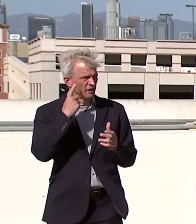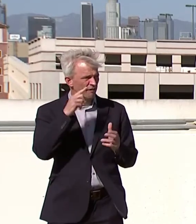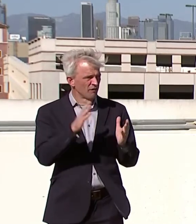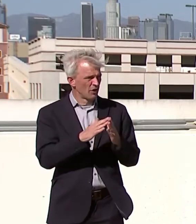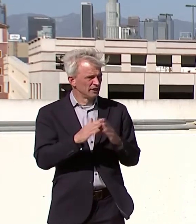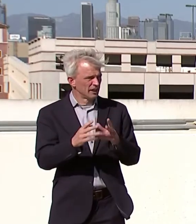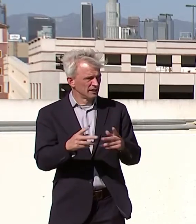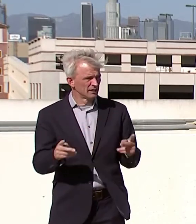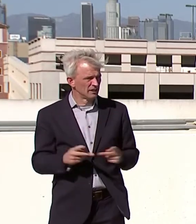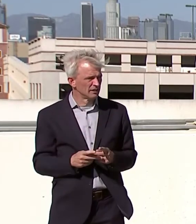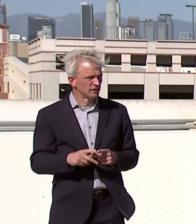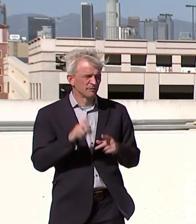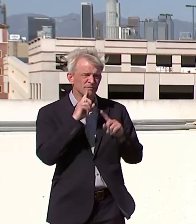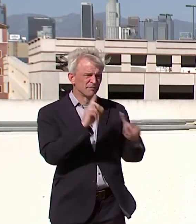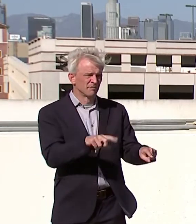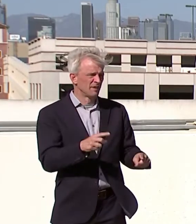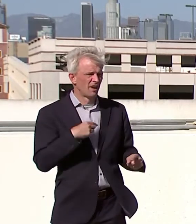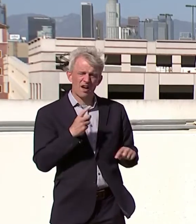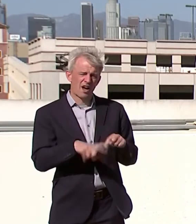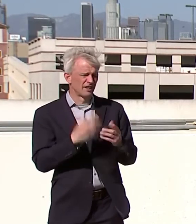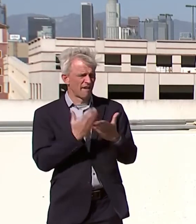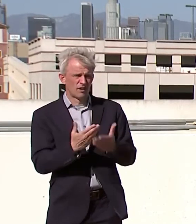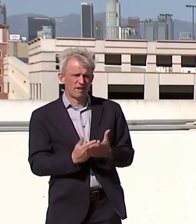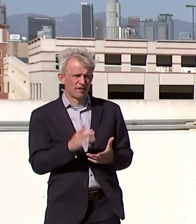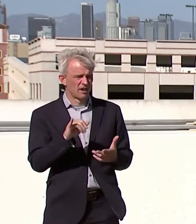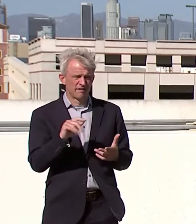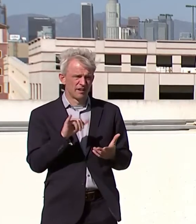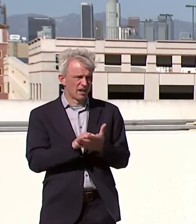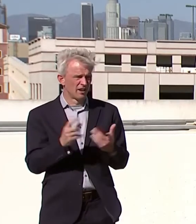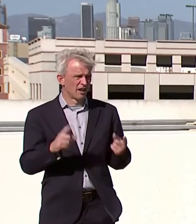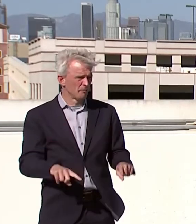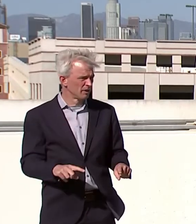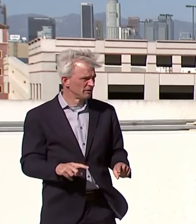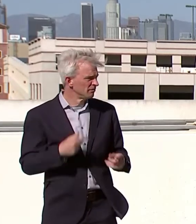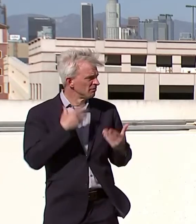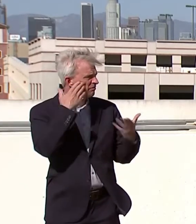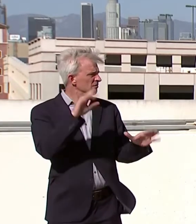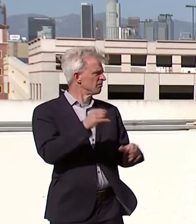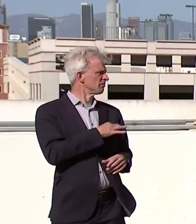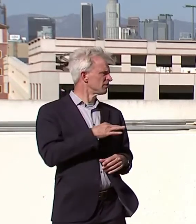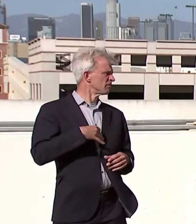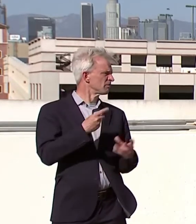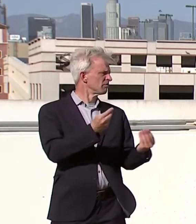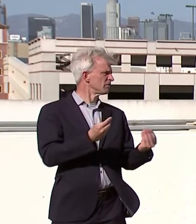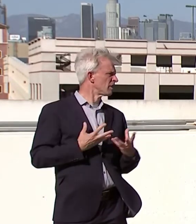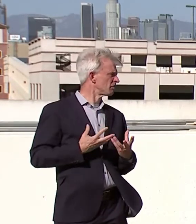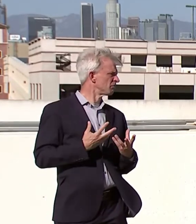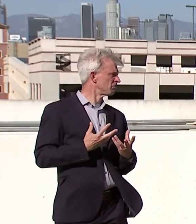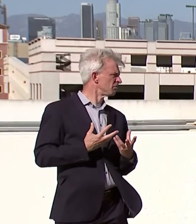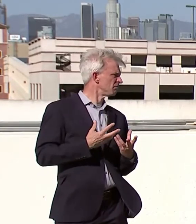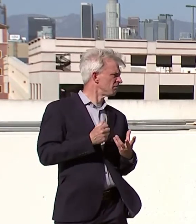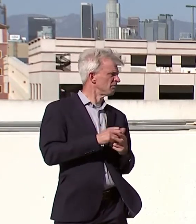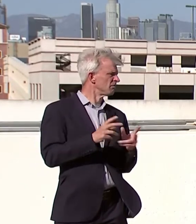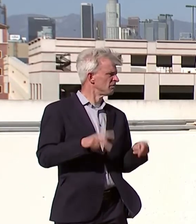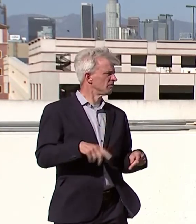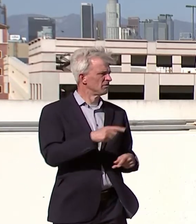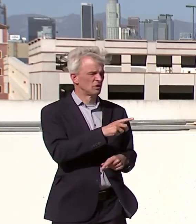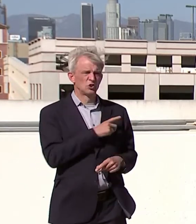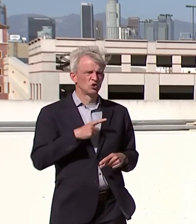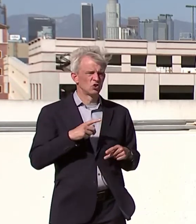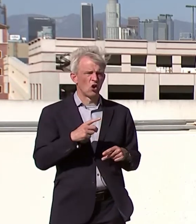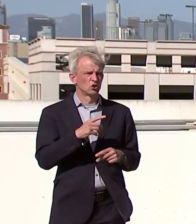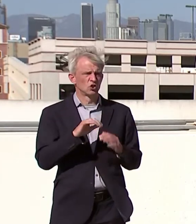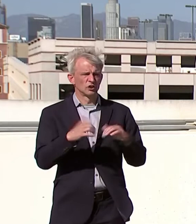that kind of problem? I don't know. I can't verify that that happened. I don't know if somebody in my staff can tell me. No. The folks who run Dodger Stadium are saying that didn't happen. Okay. So